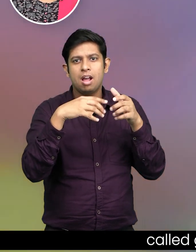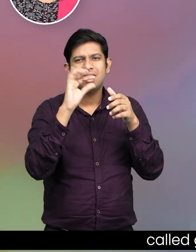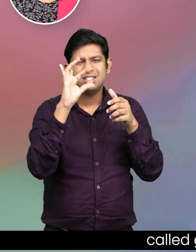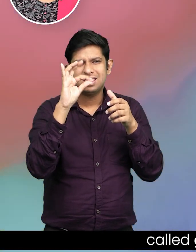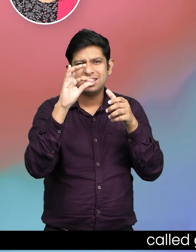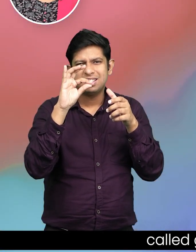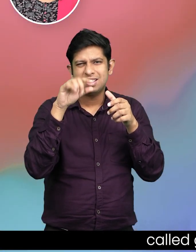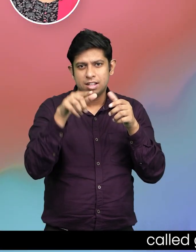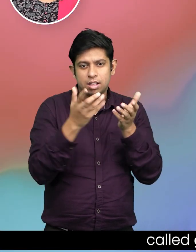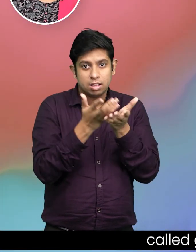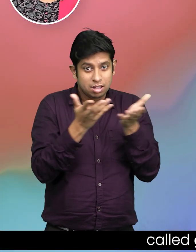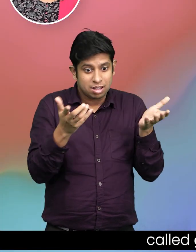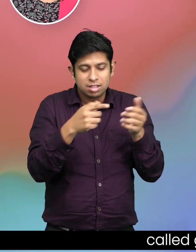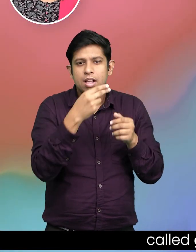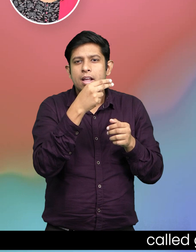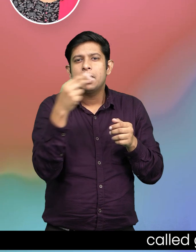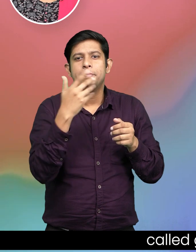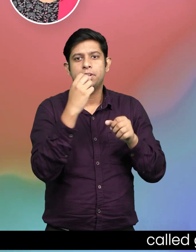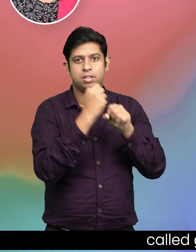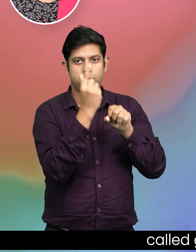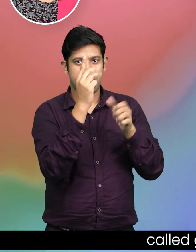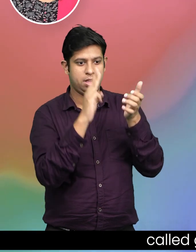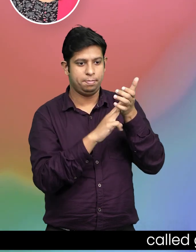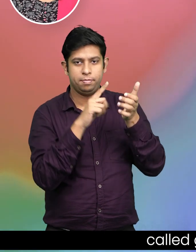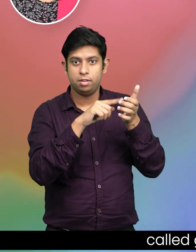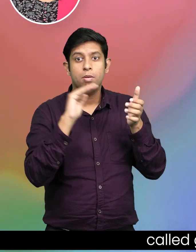gum when branches are cut.